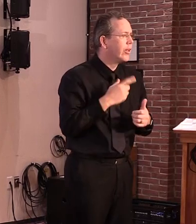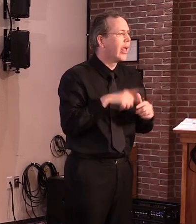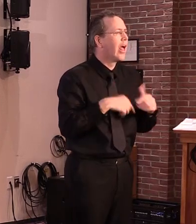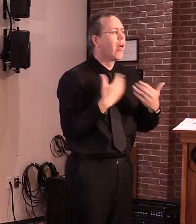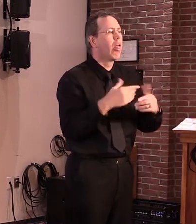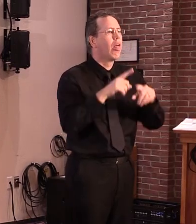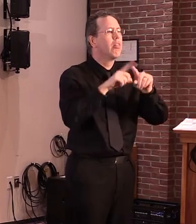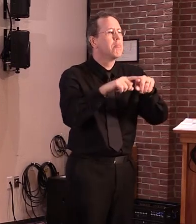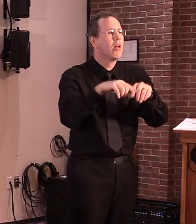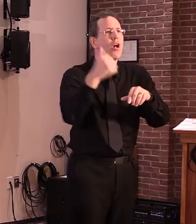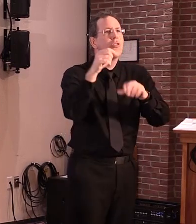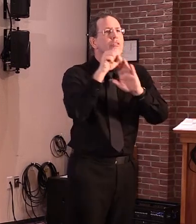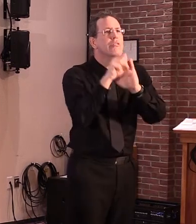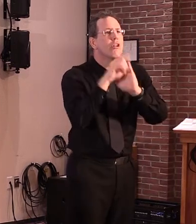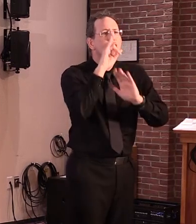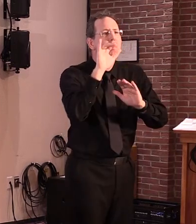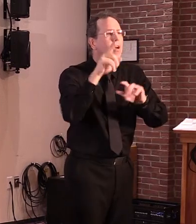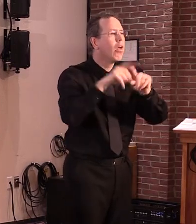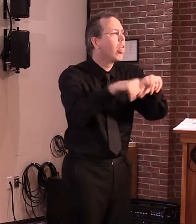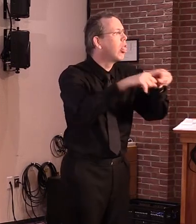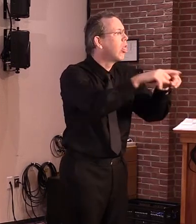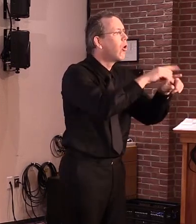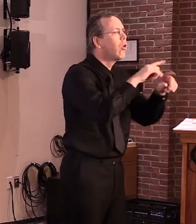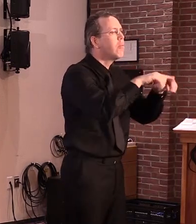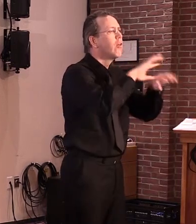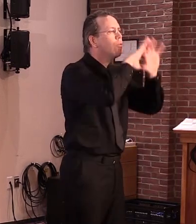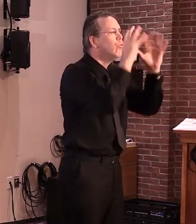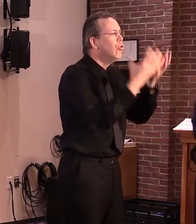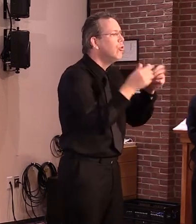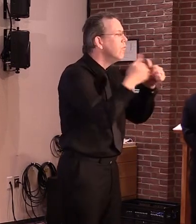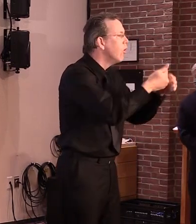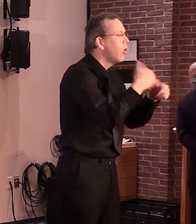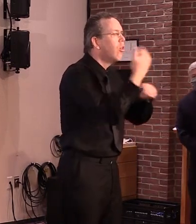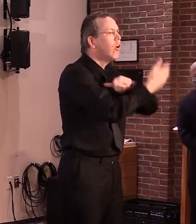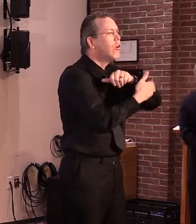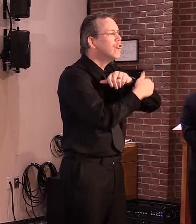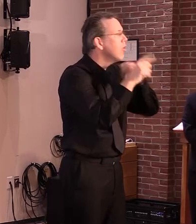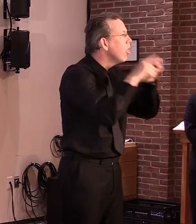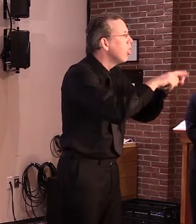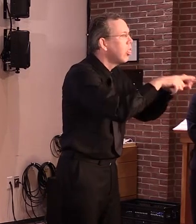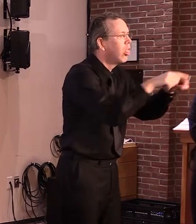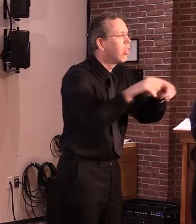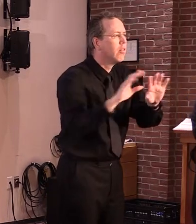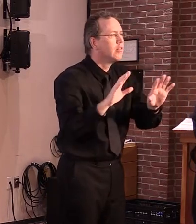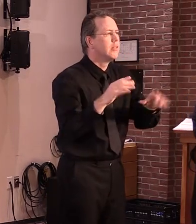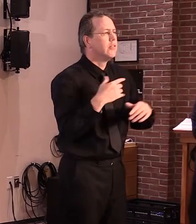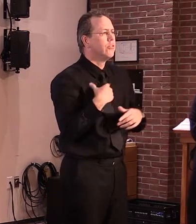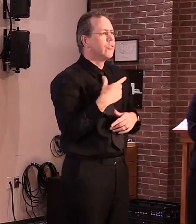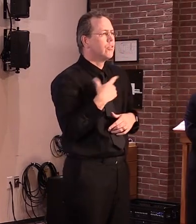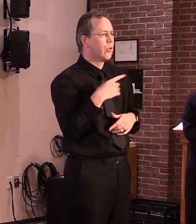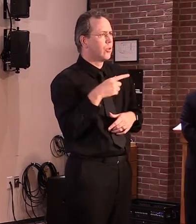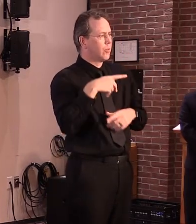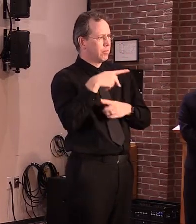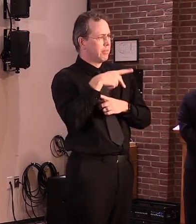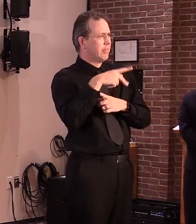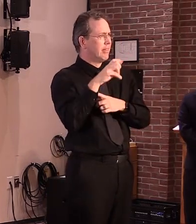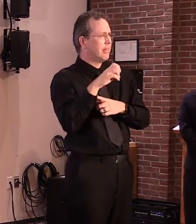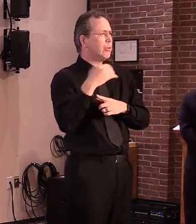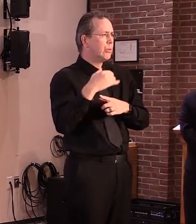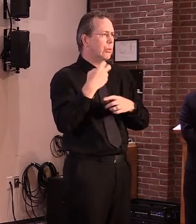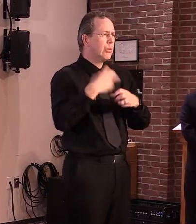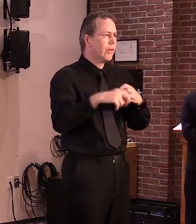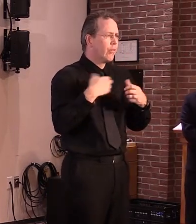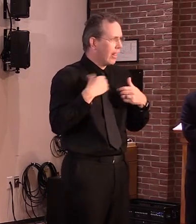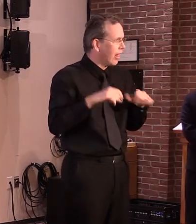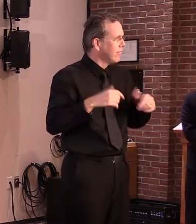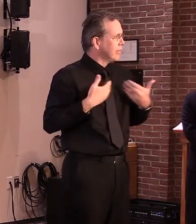with PPE and some of the gowns and some of the face masks and so forth. I think we have to do for ourselves and make sure we protect